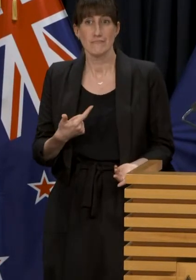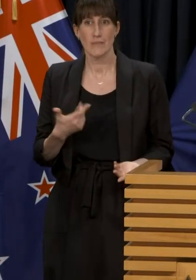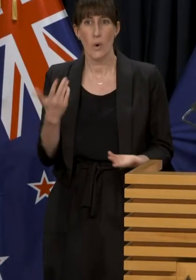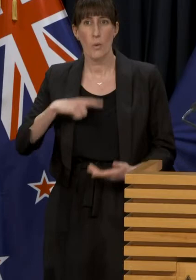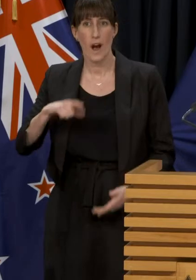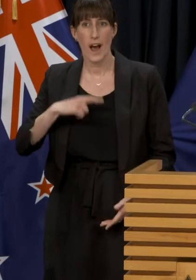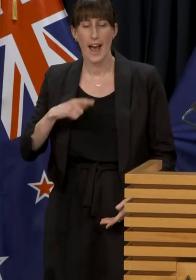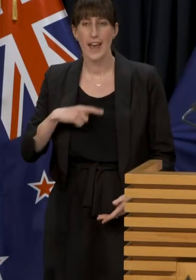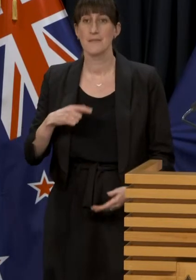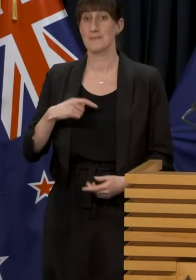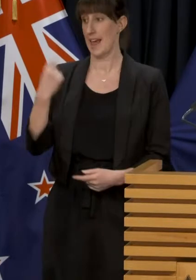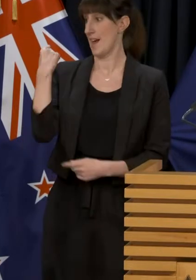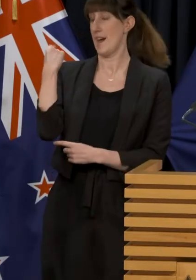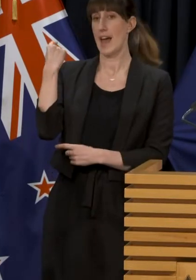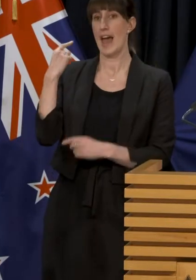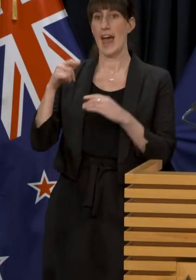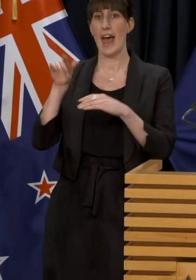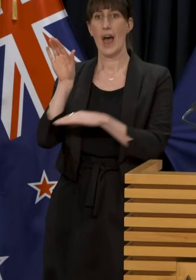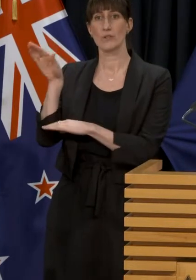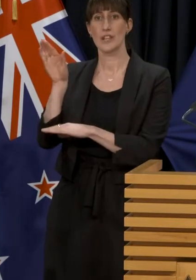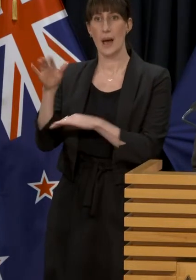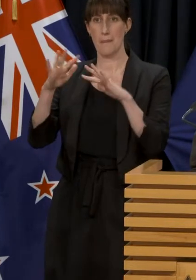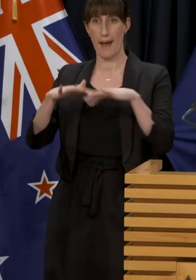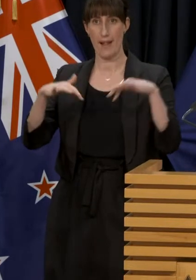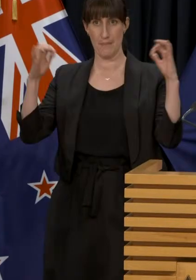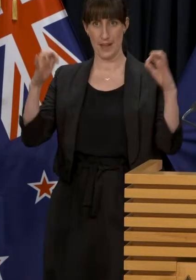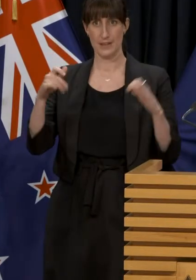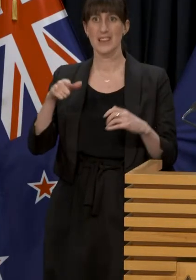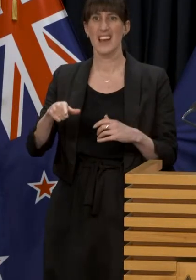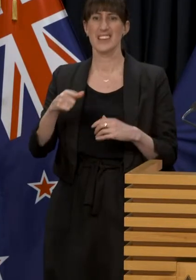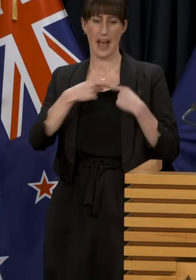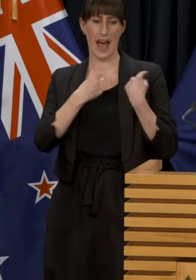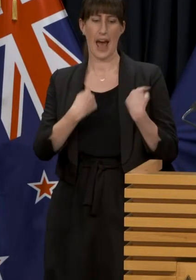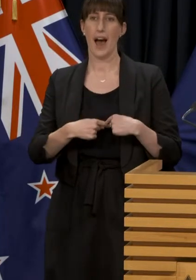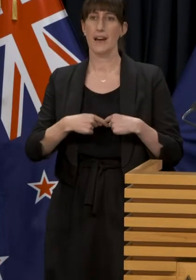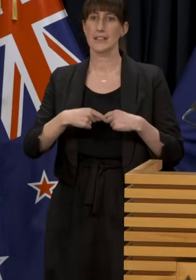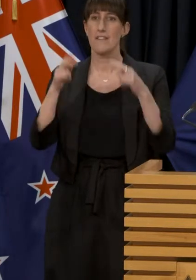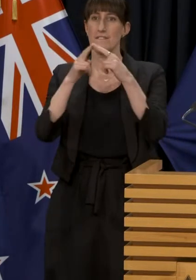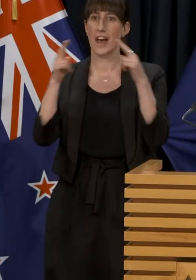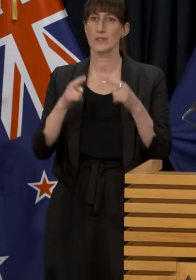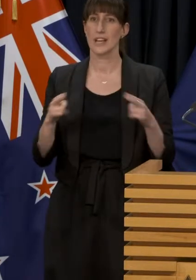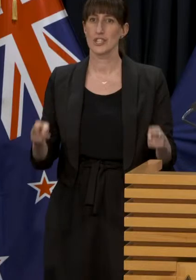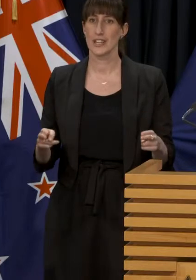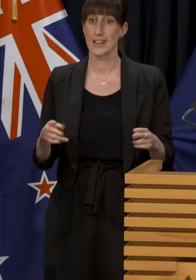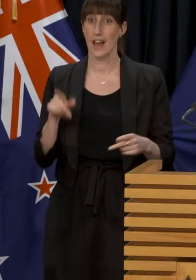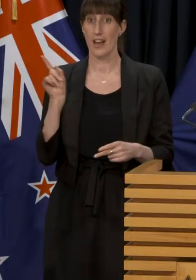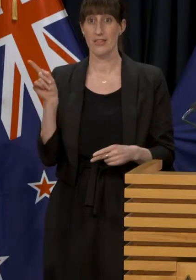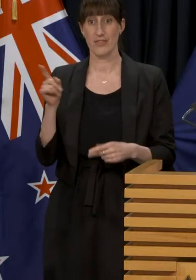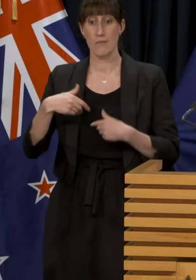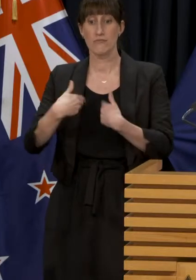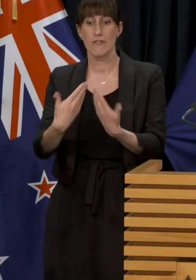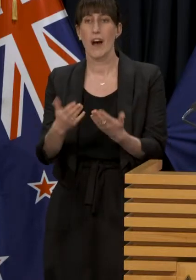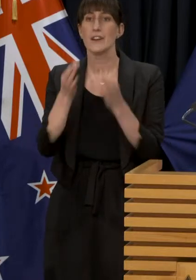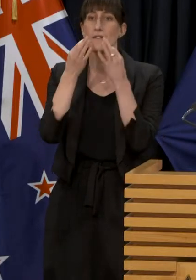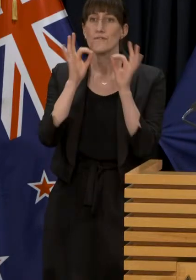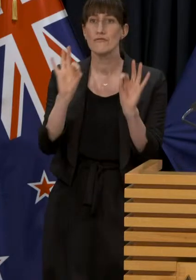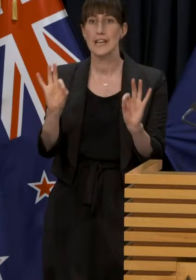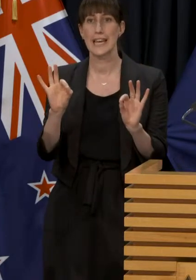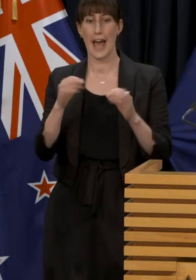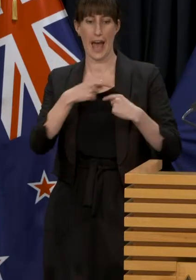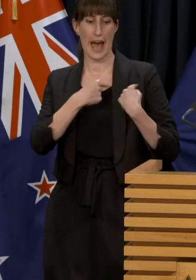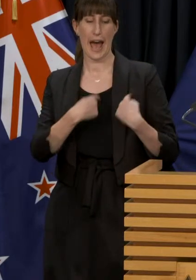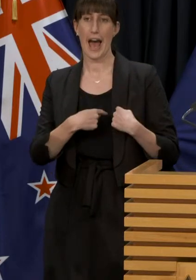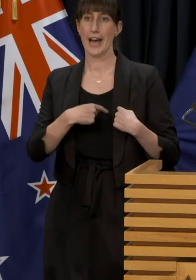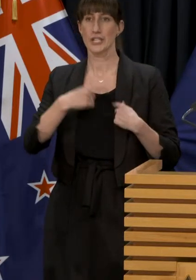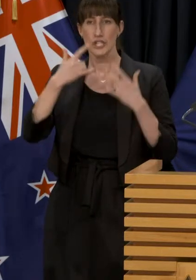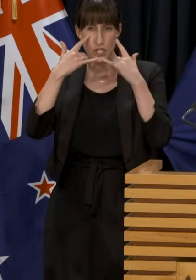are on the forecourt of Parliament today, offering free heart health checks, which I was pleased to be one of the first people they saw this morning. And of course, you're